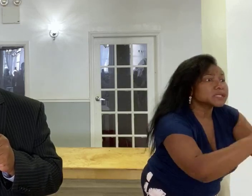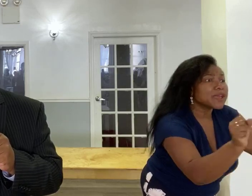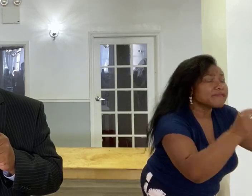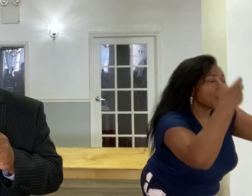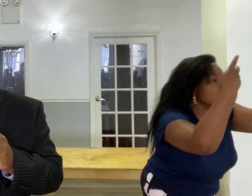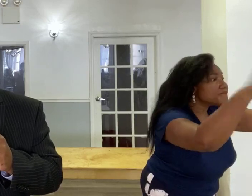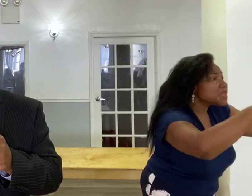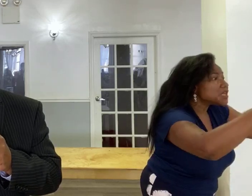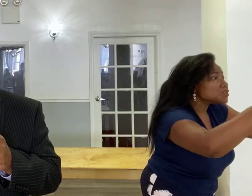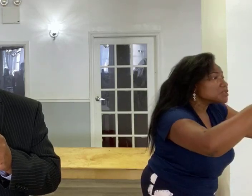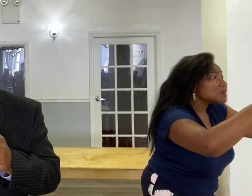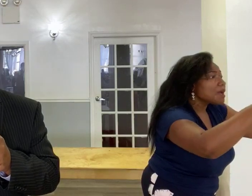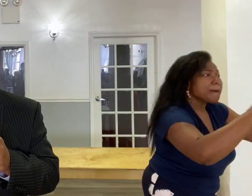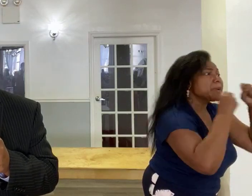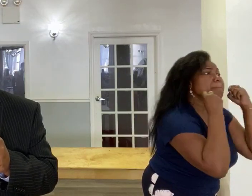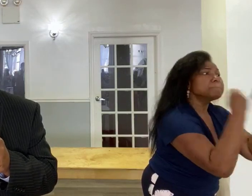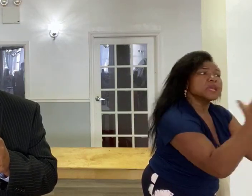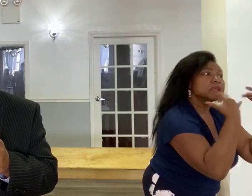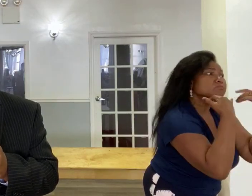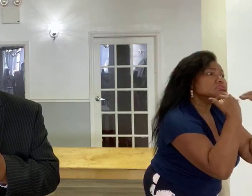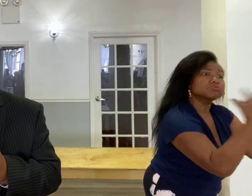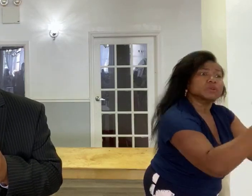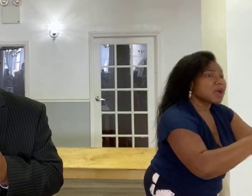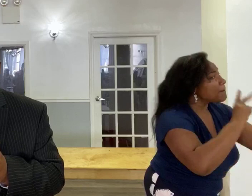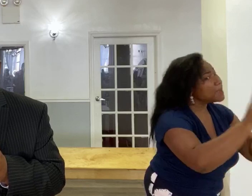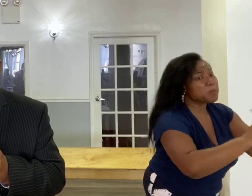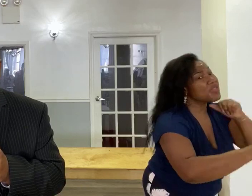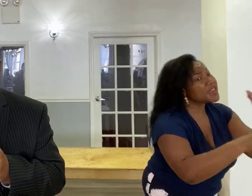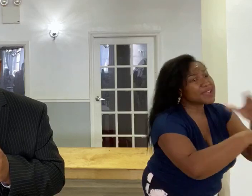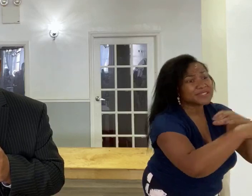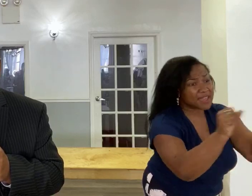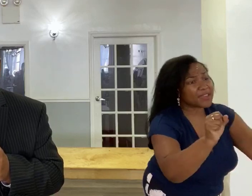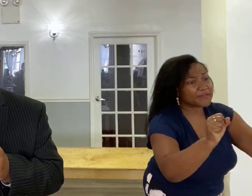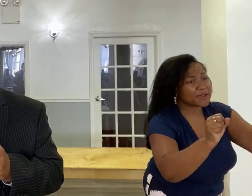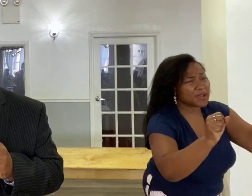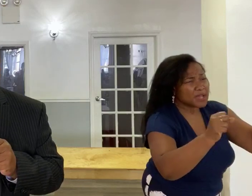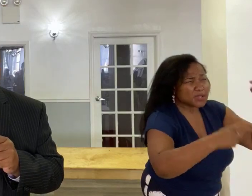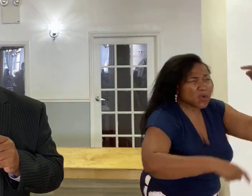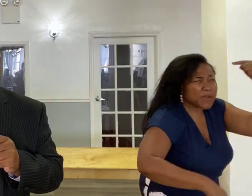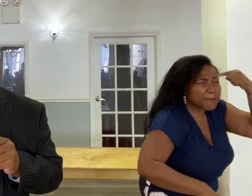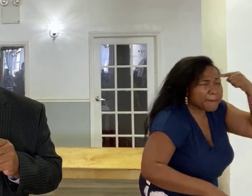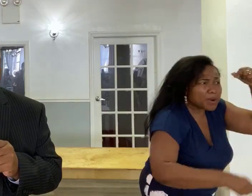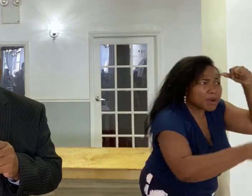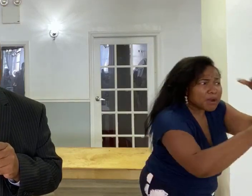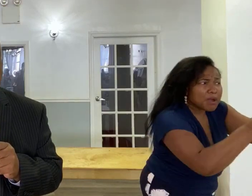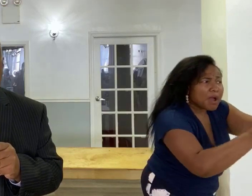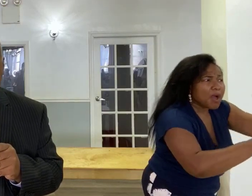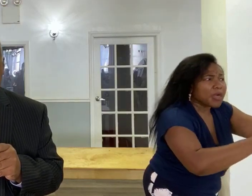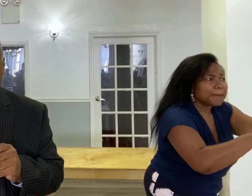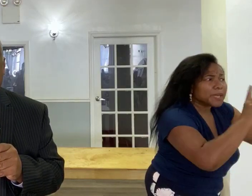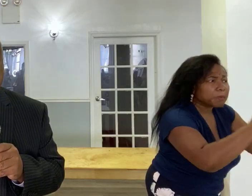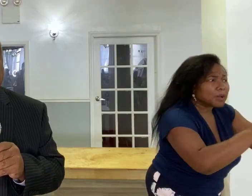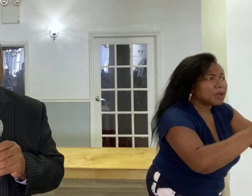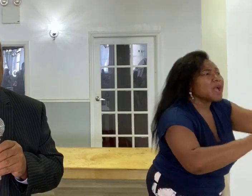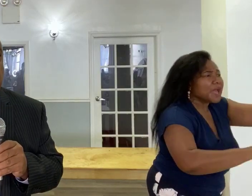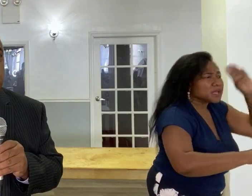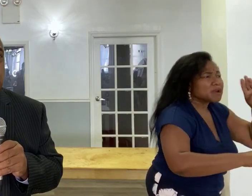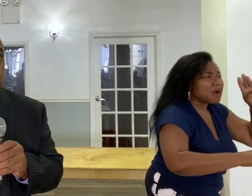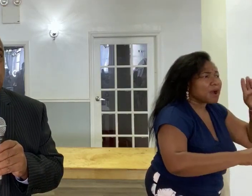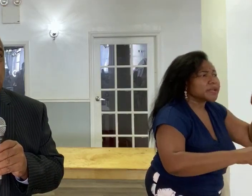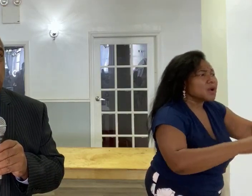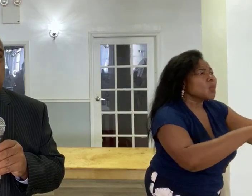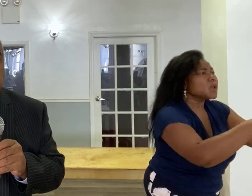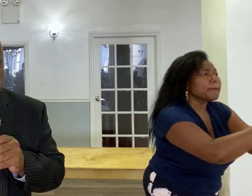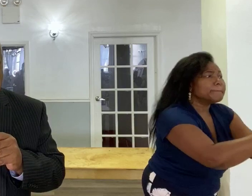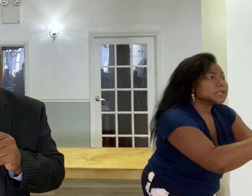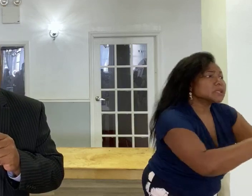and it's sealed, but a lot of people are not. So let's think about others, and God will worry about your